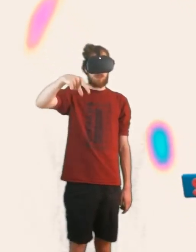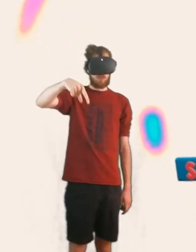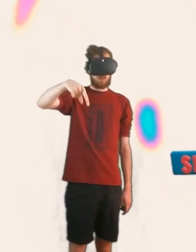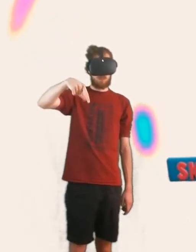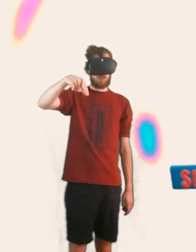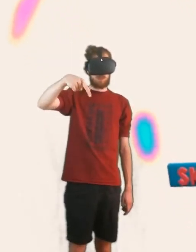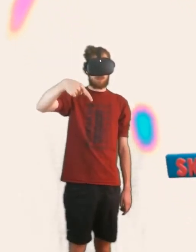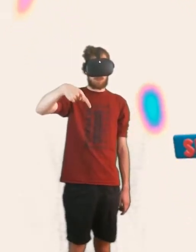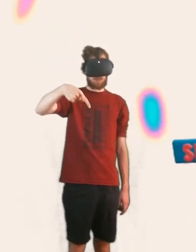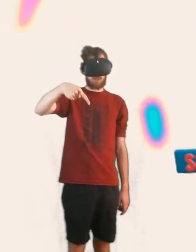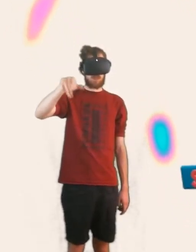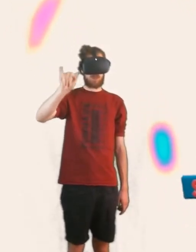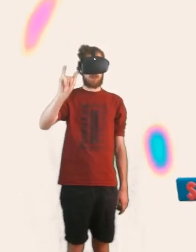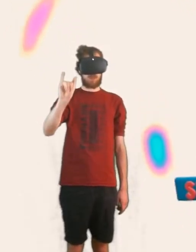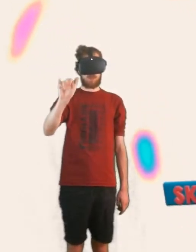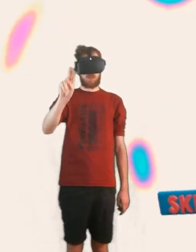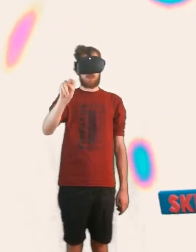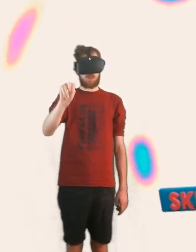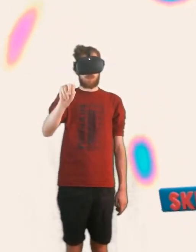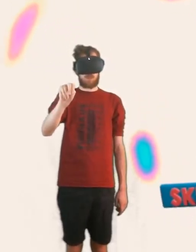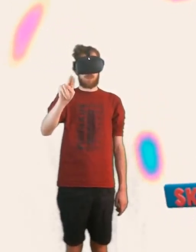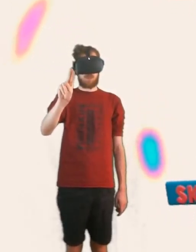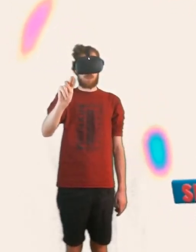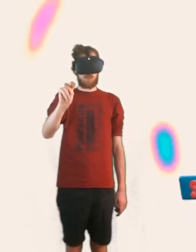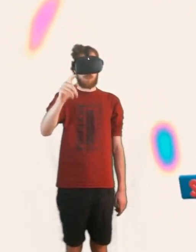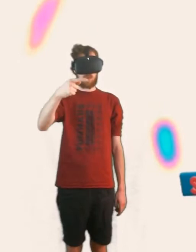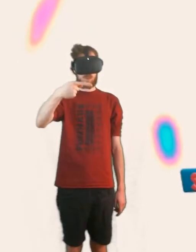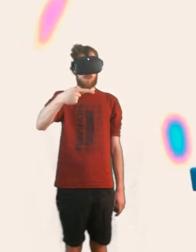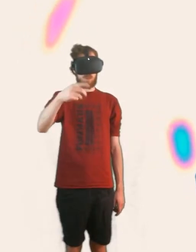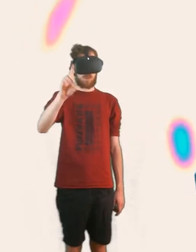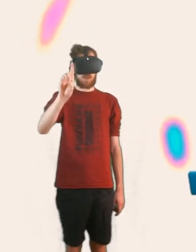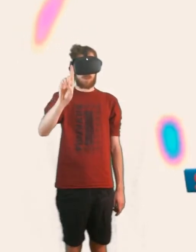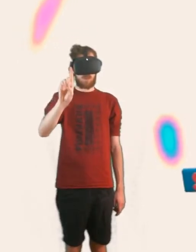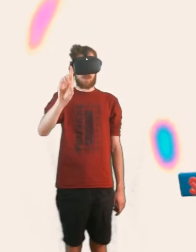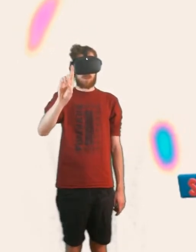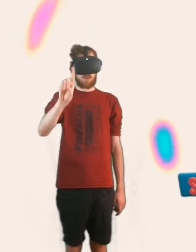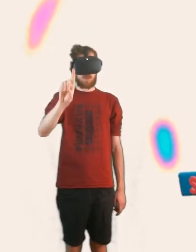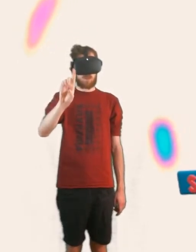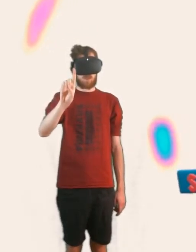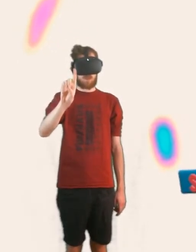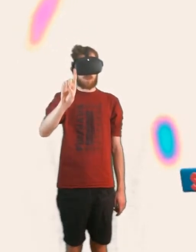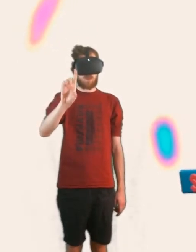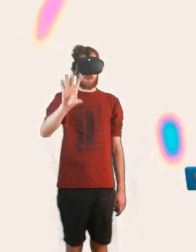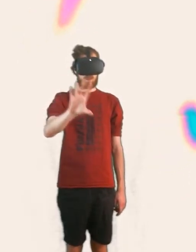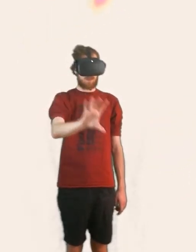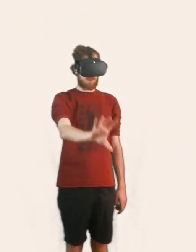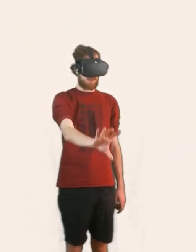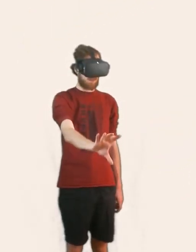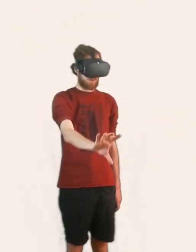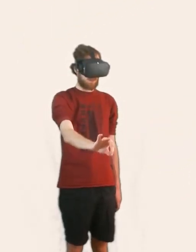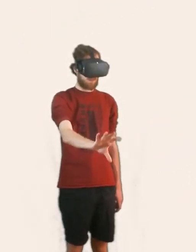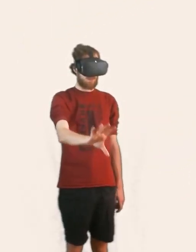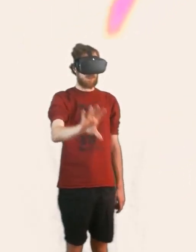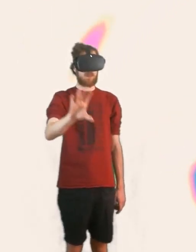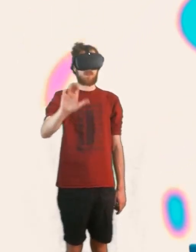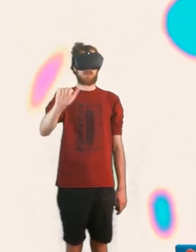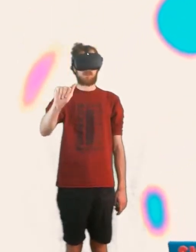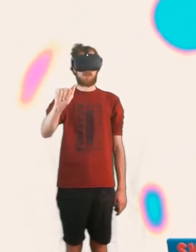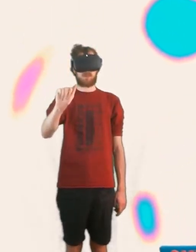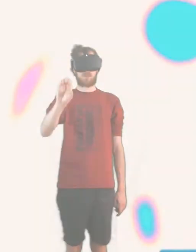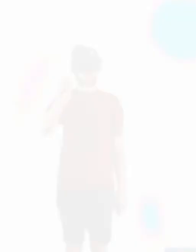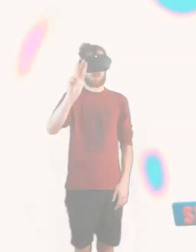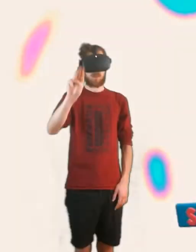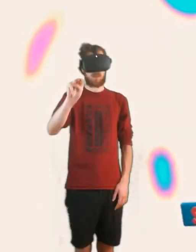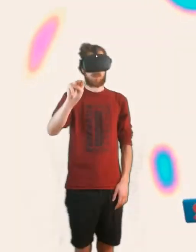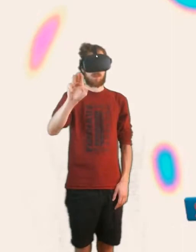each letter of the word in front of you, and the label beneath tracks your progress. But don't worry if you get a little stuck, you can always skip a letter and go to the next